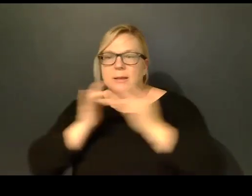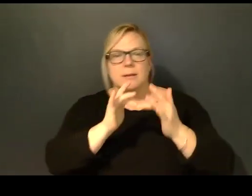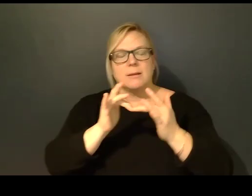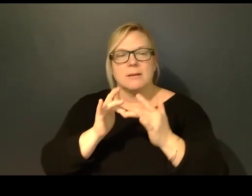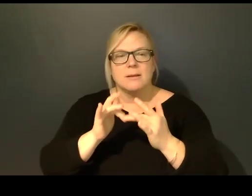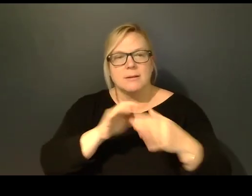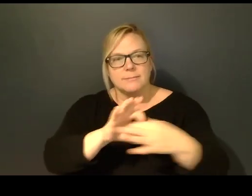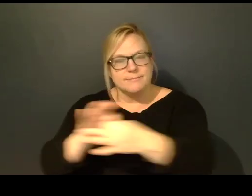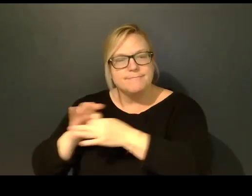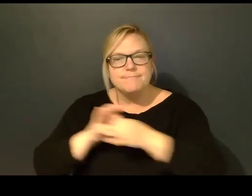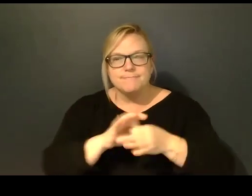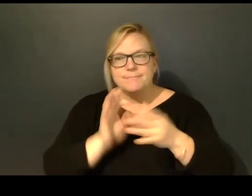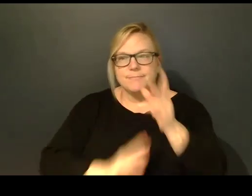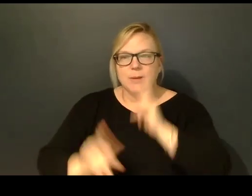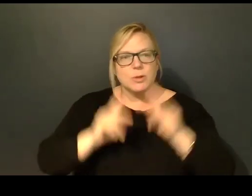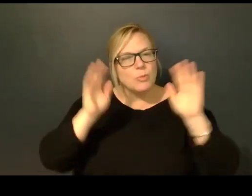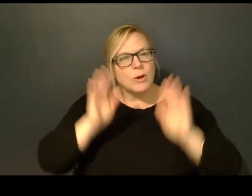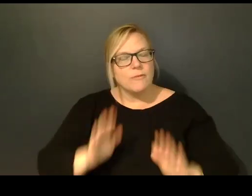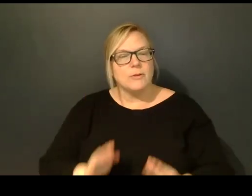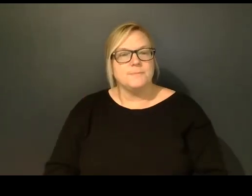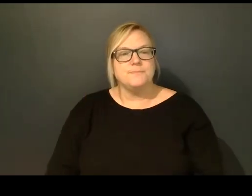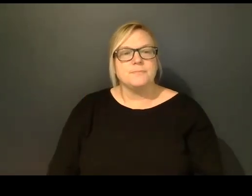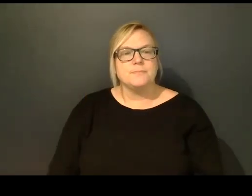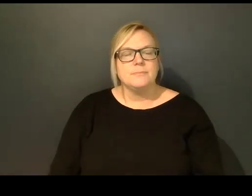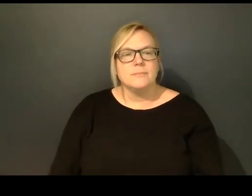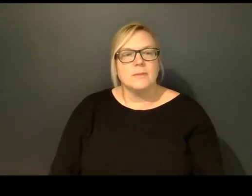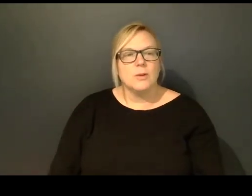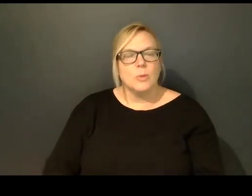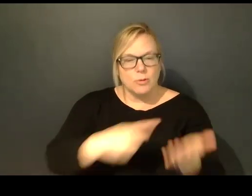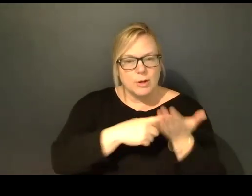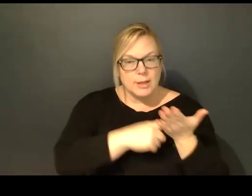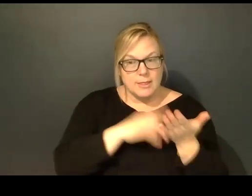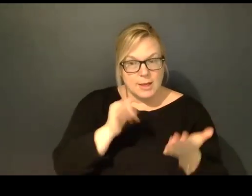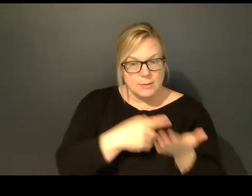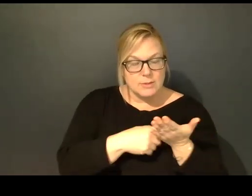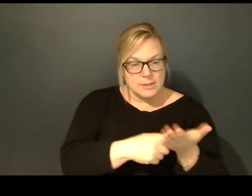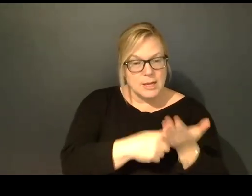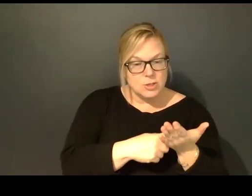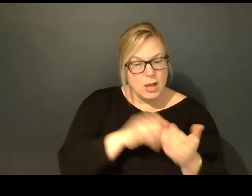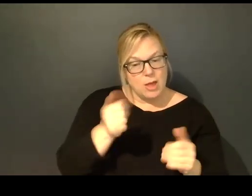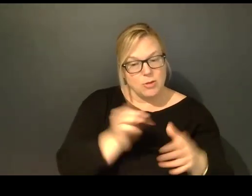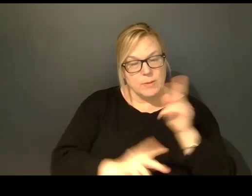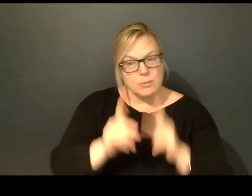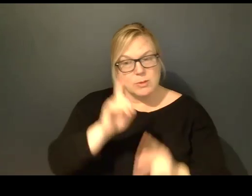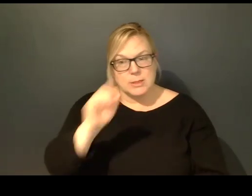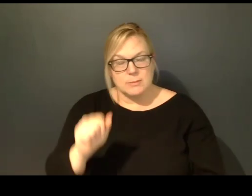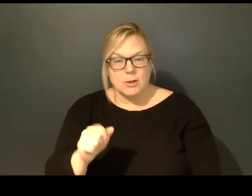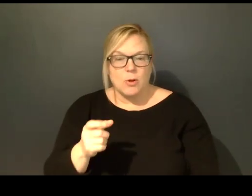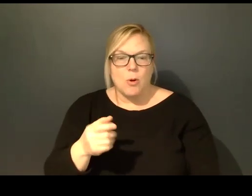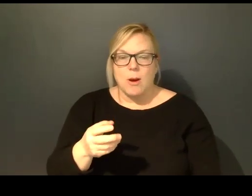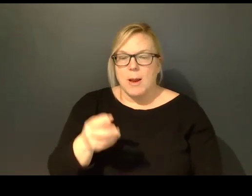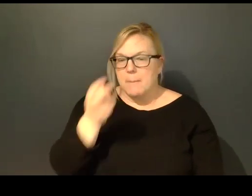So where we were in discussions again with other people with disabilities or the blind and partially sighted, they were